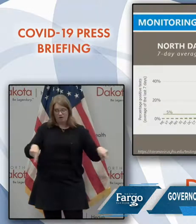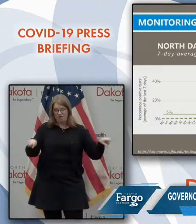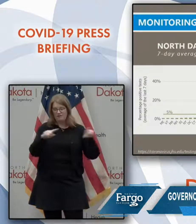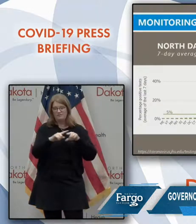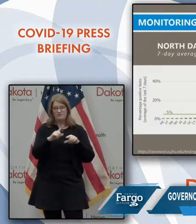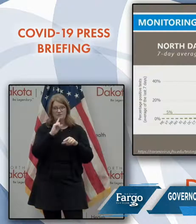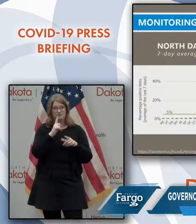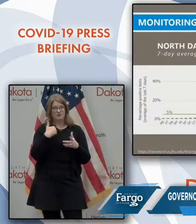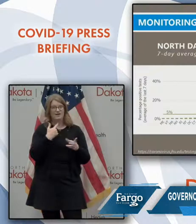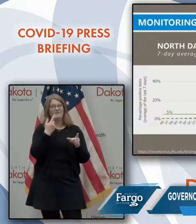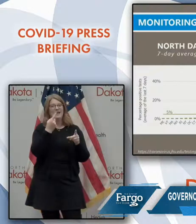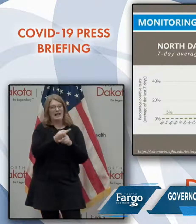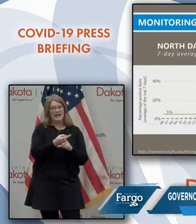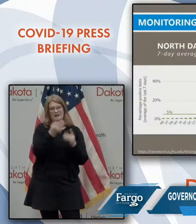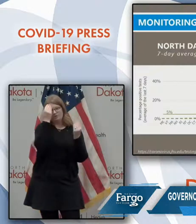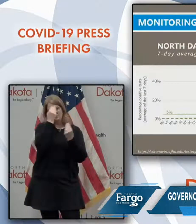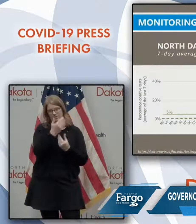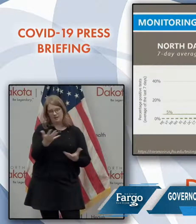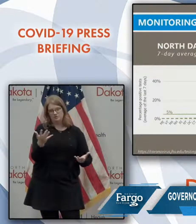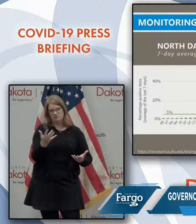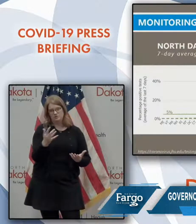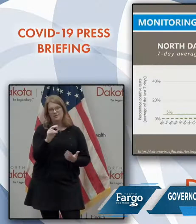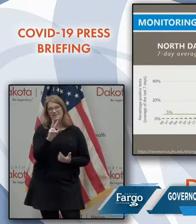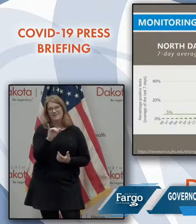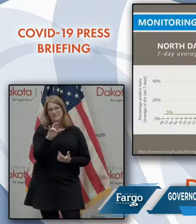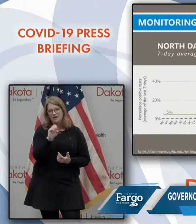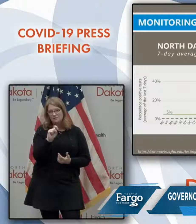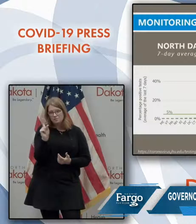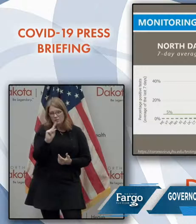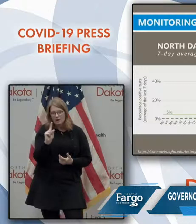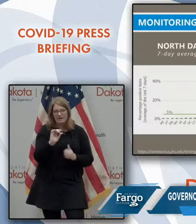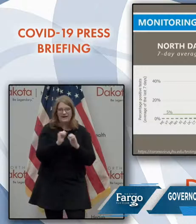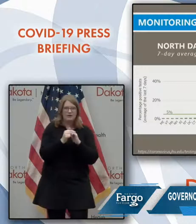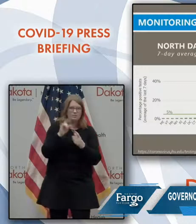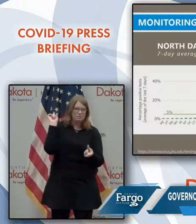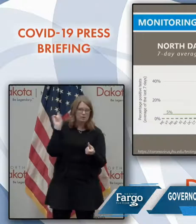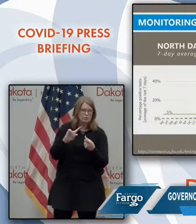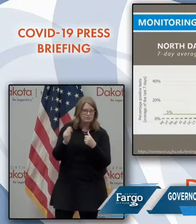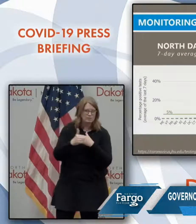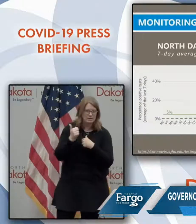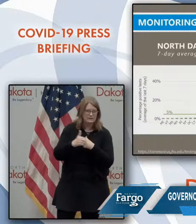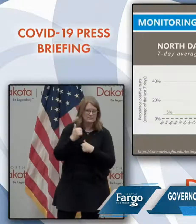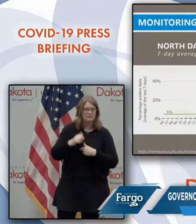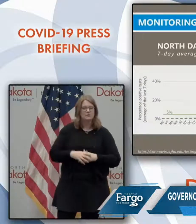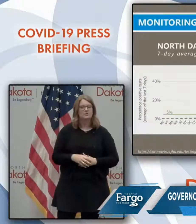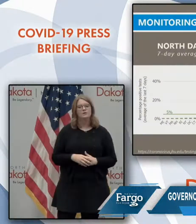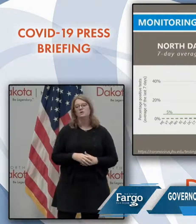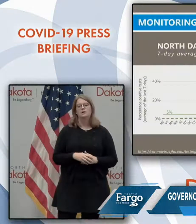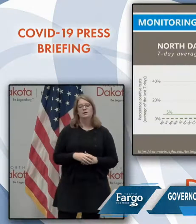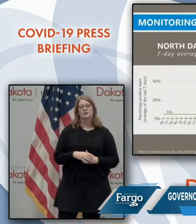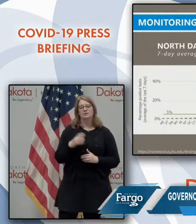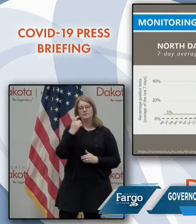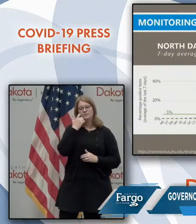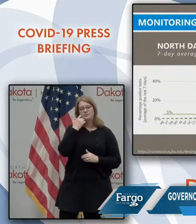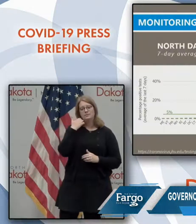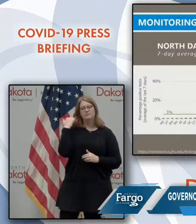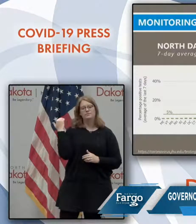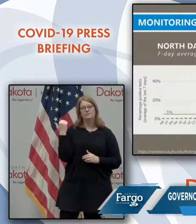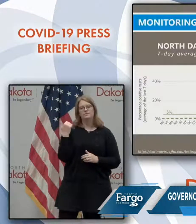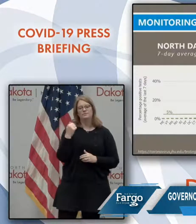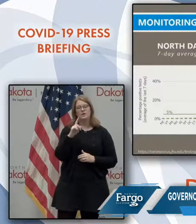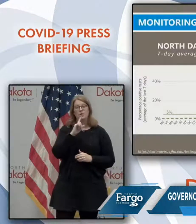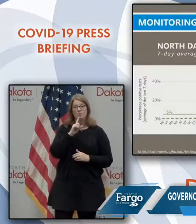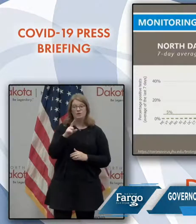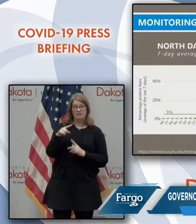about where the virus is and how we can mitigate against it. Again, we'd like to get our positivity rate